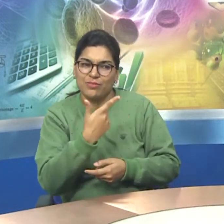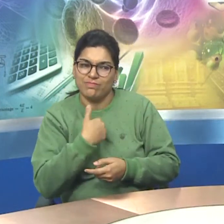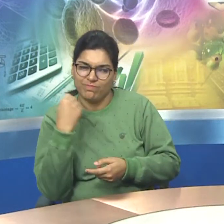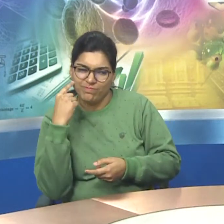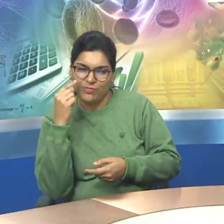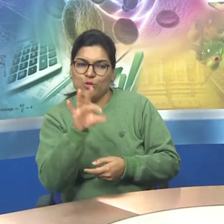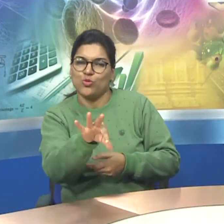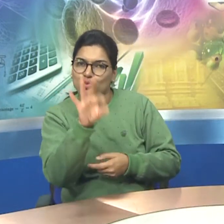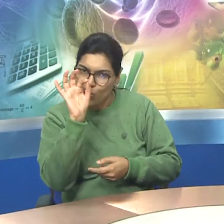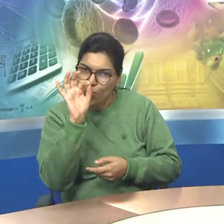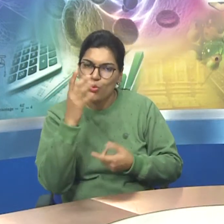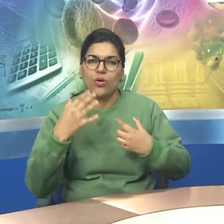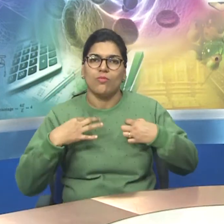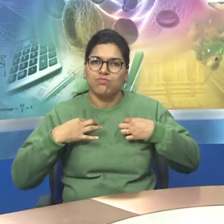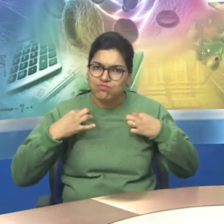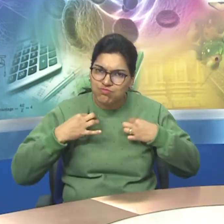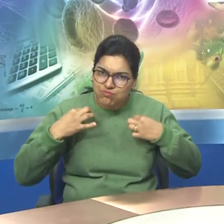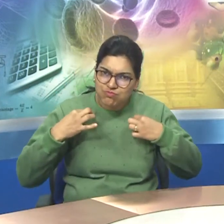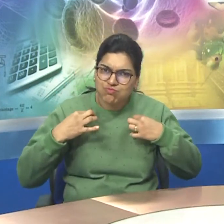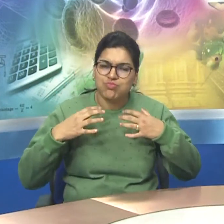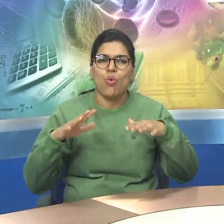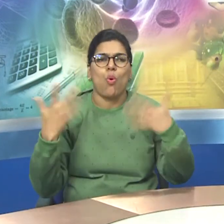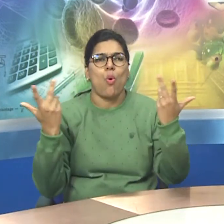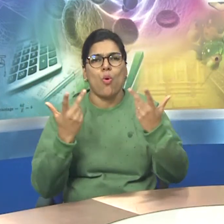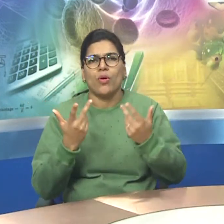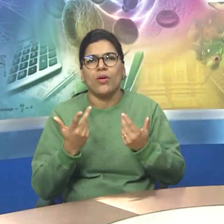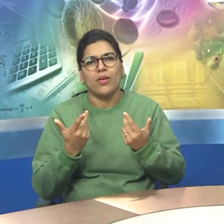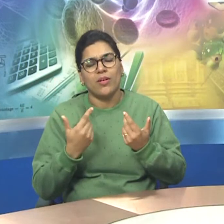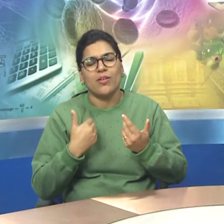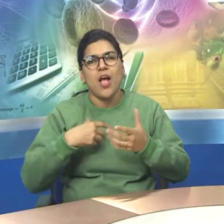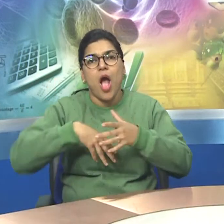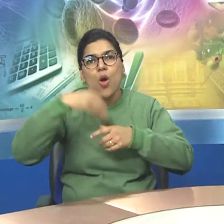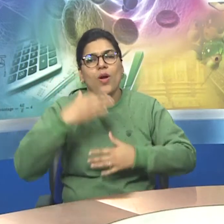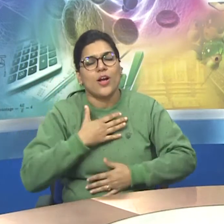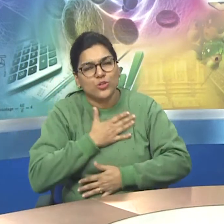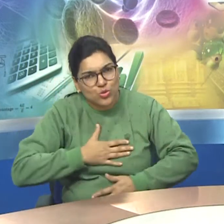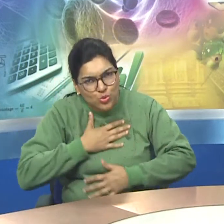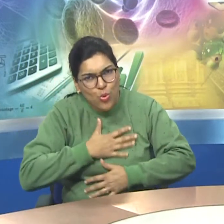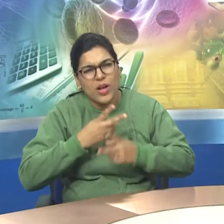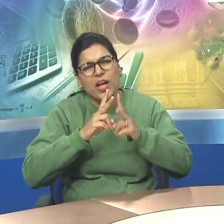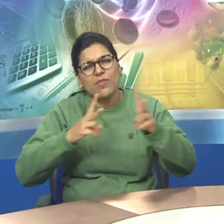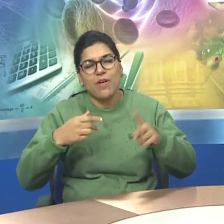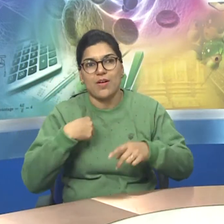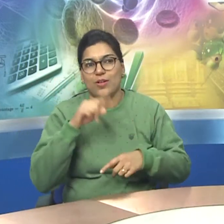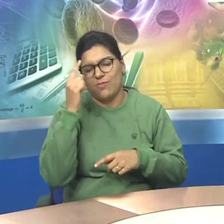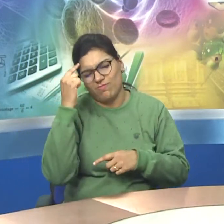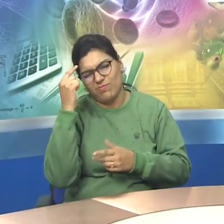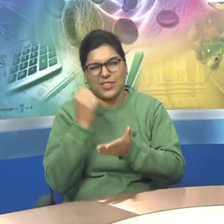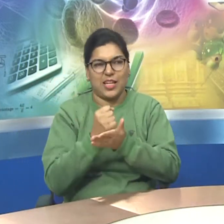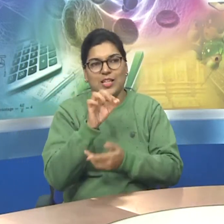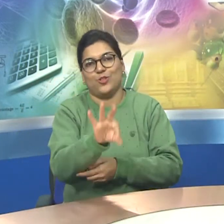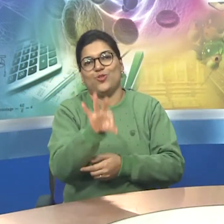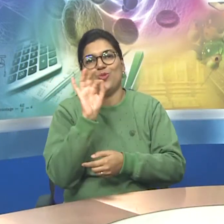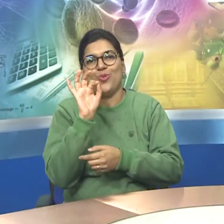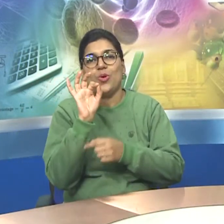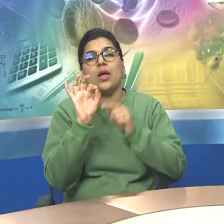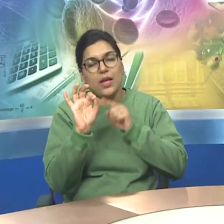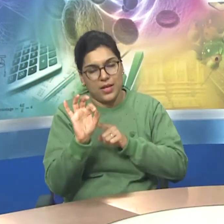Sometimes we need to choose among few, 2, 3 or 4. So we choose anything which is of our own interest. Sometimes we